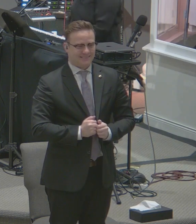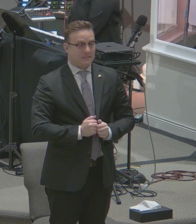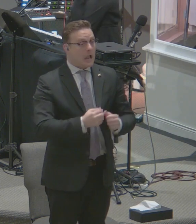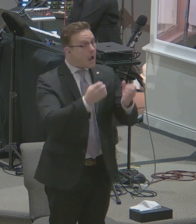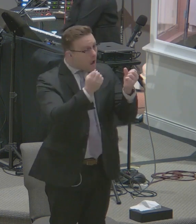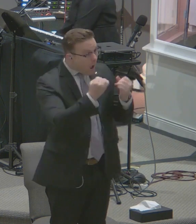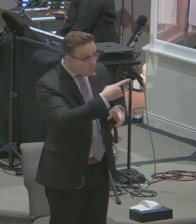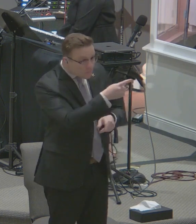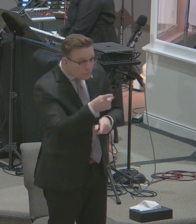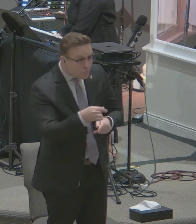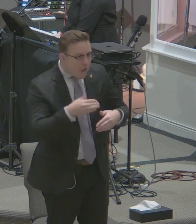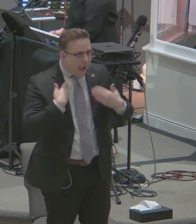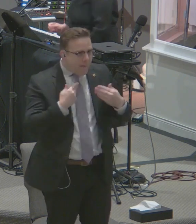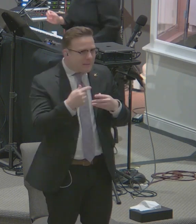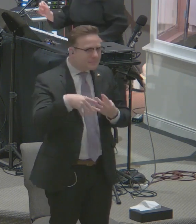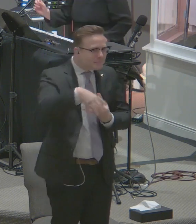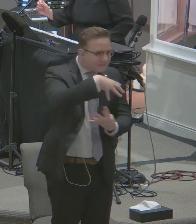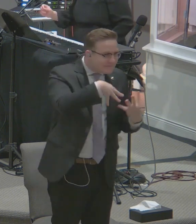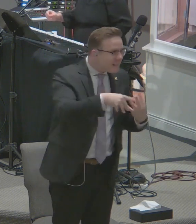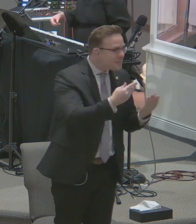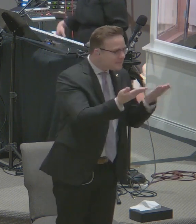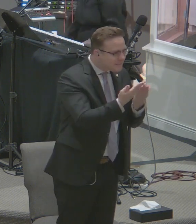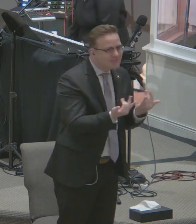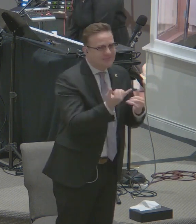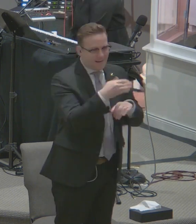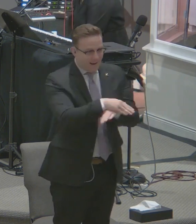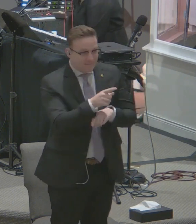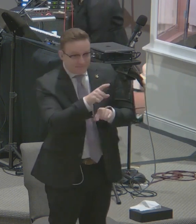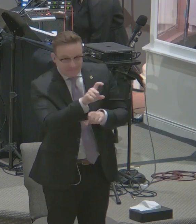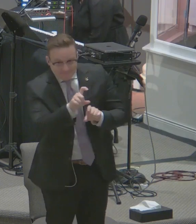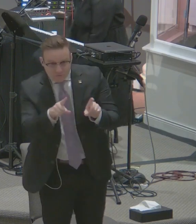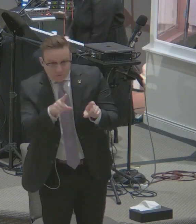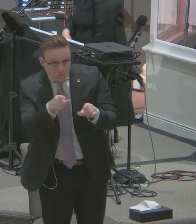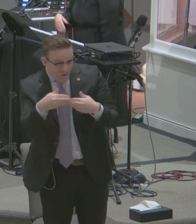How many are glad to be with the people of God tonight?